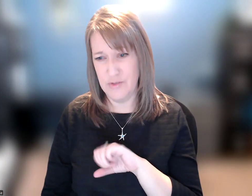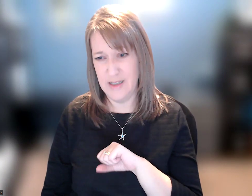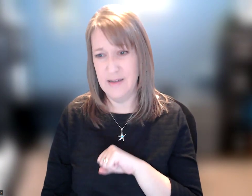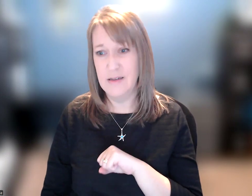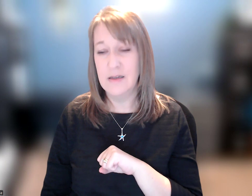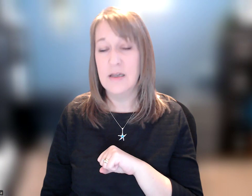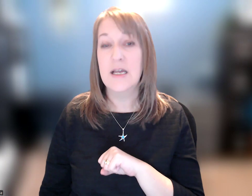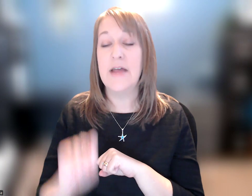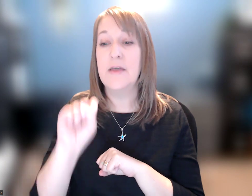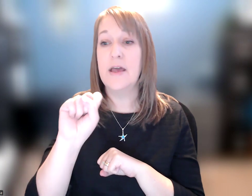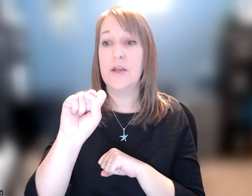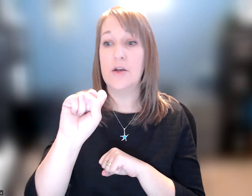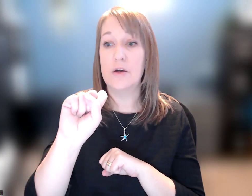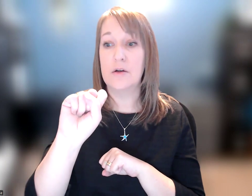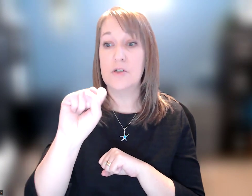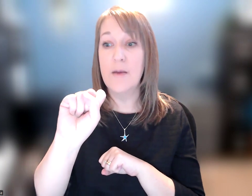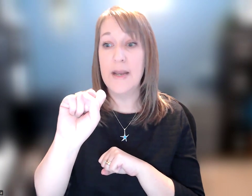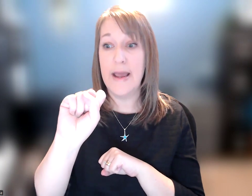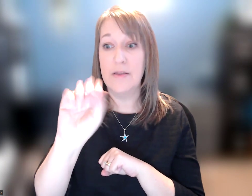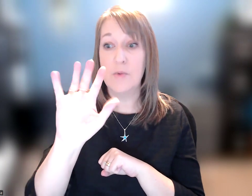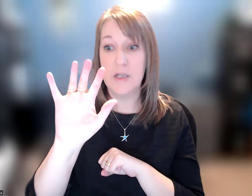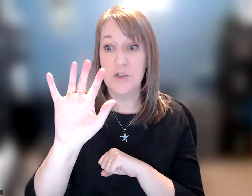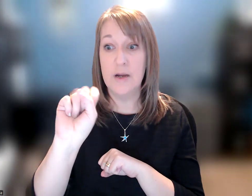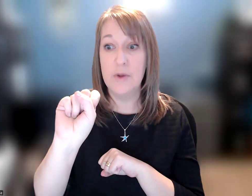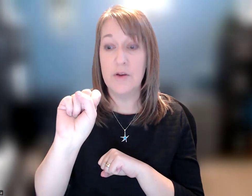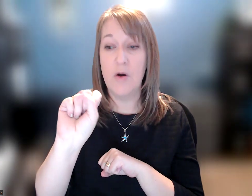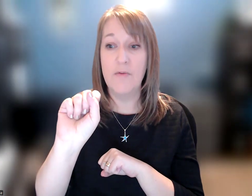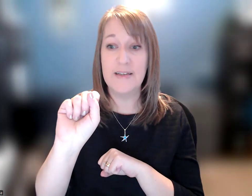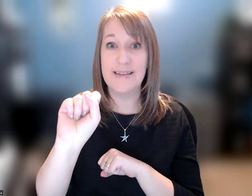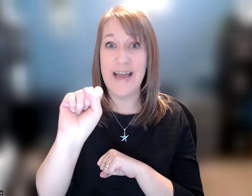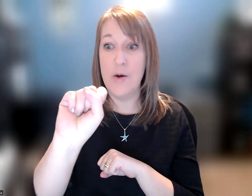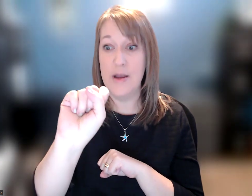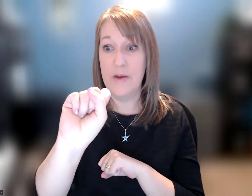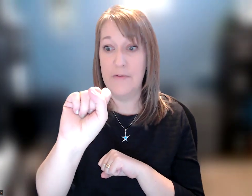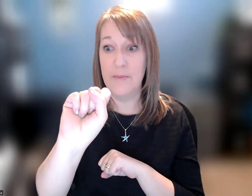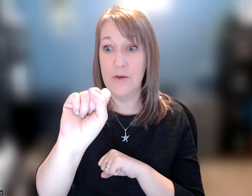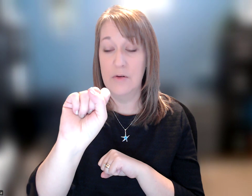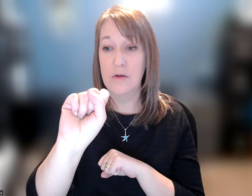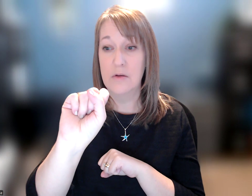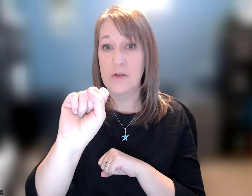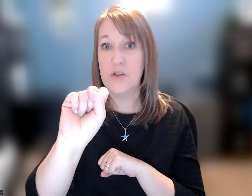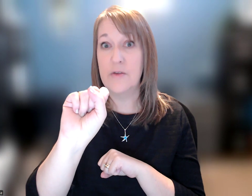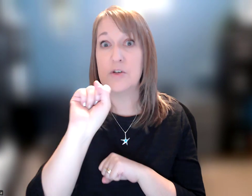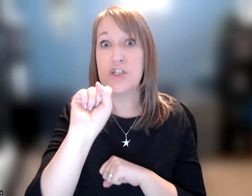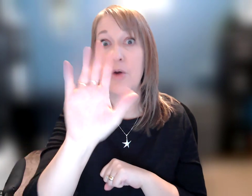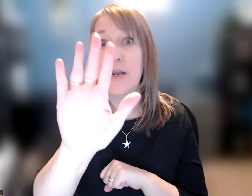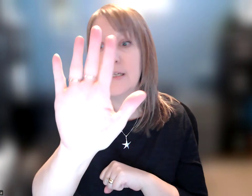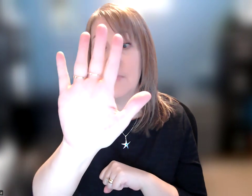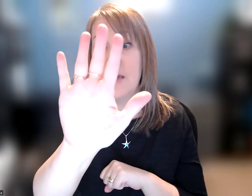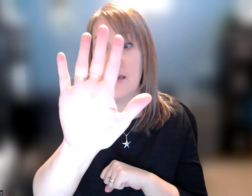really. And then your dominant hand, the one that you do write with, your palm faces out and away from you. So that if you were showing it to me, I could